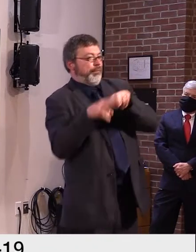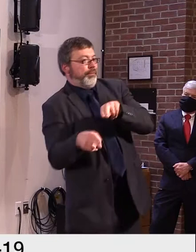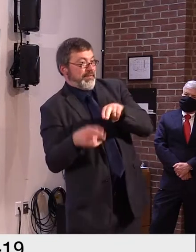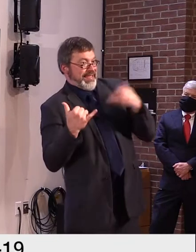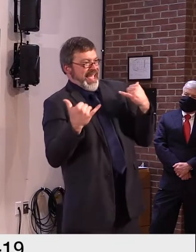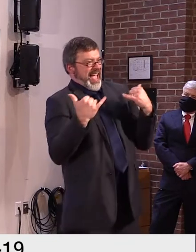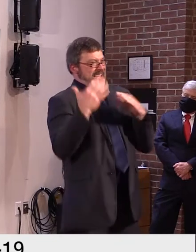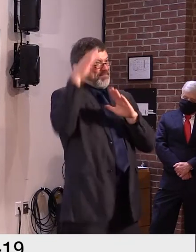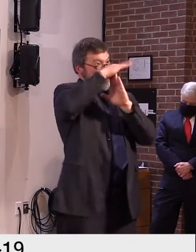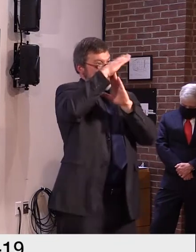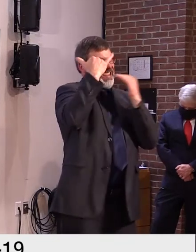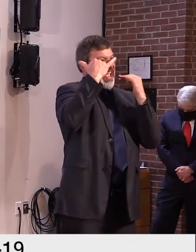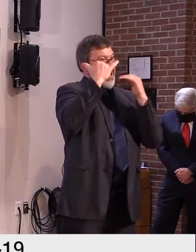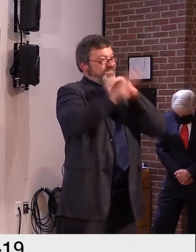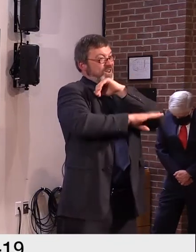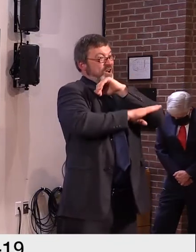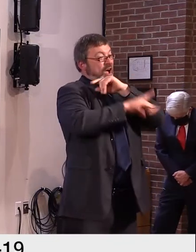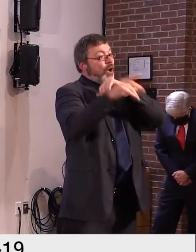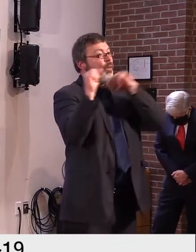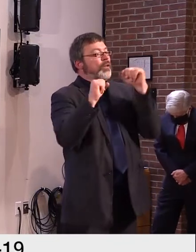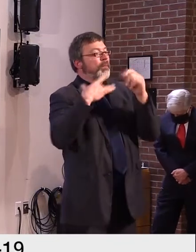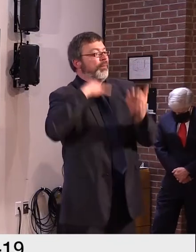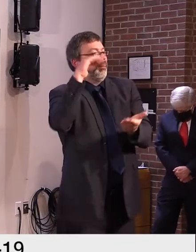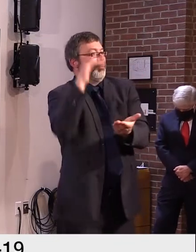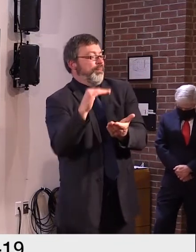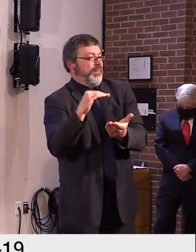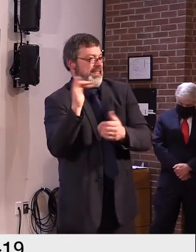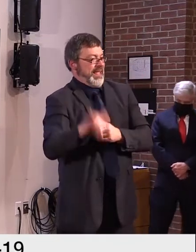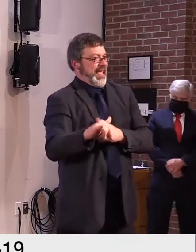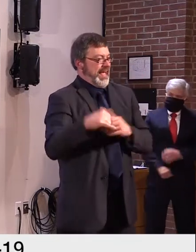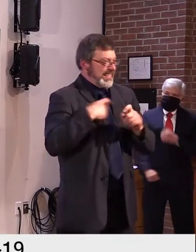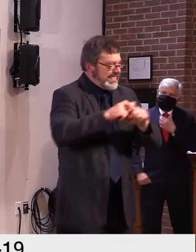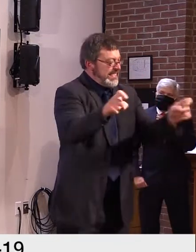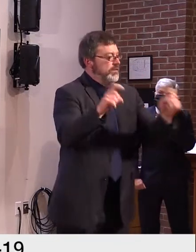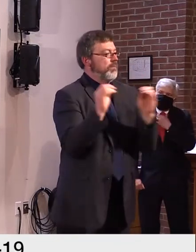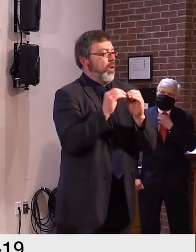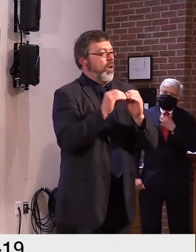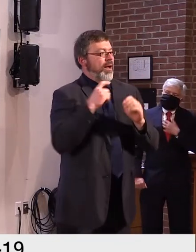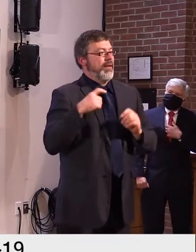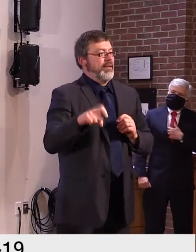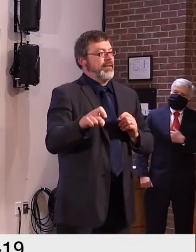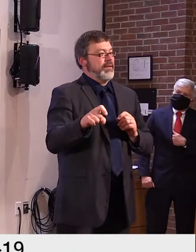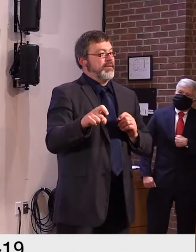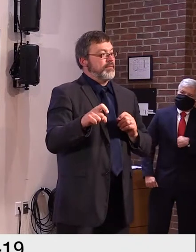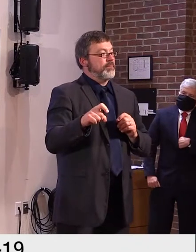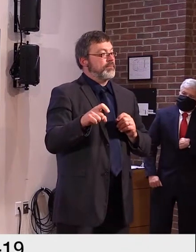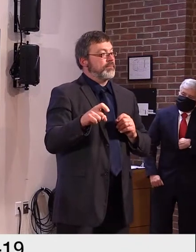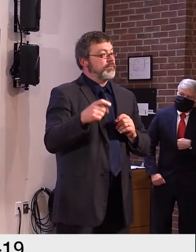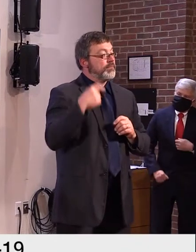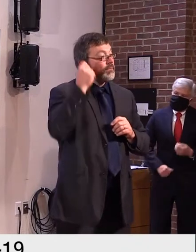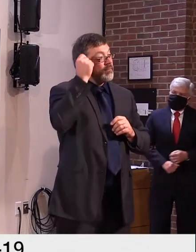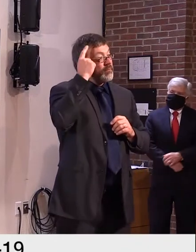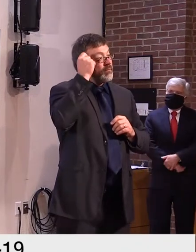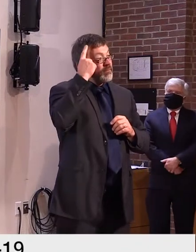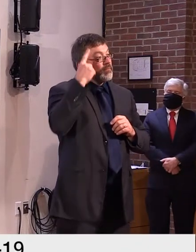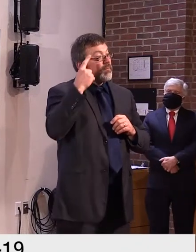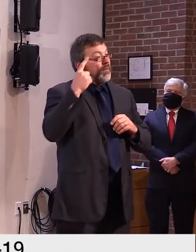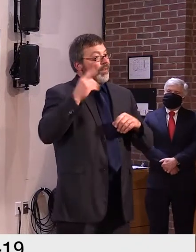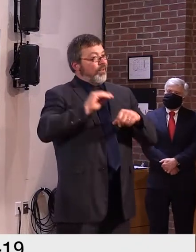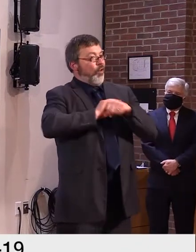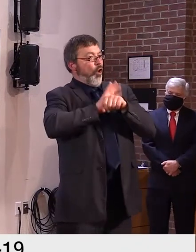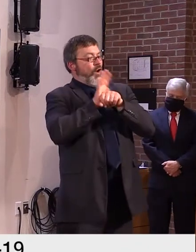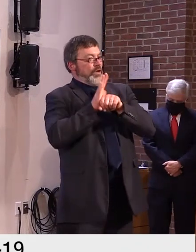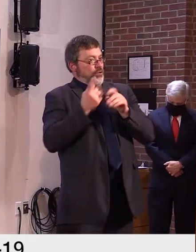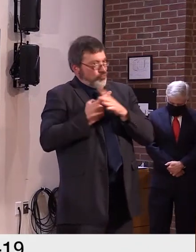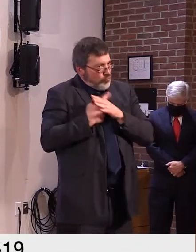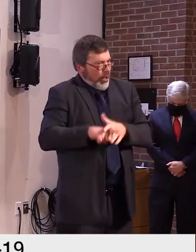we're going to have to do everything we can as a state, but as well, we're going to need Congress to take some action as well